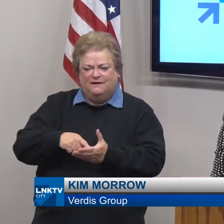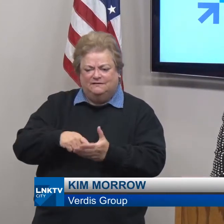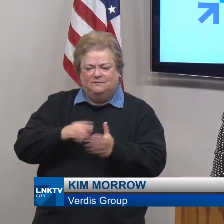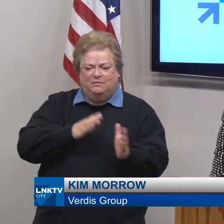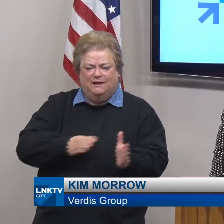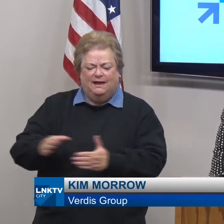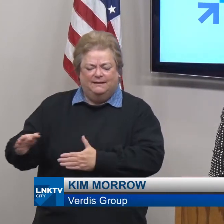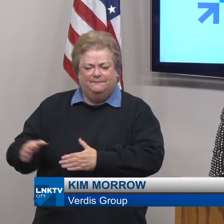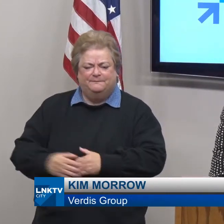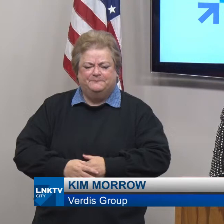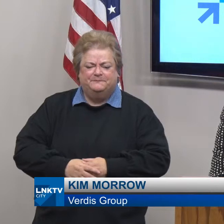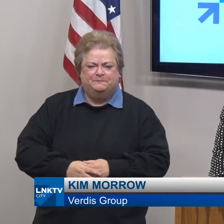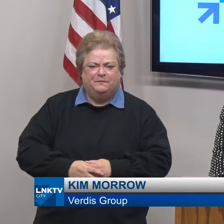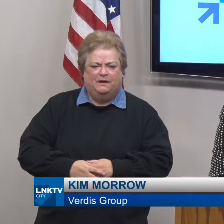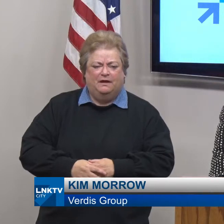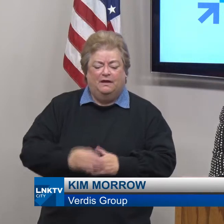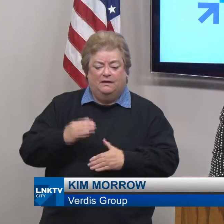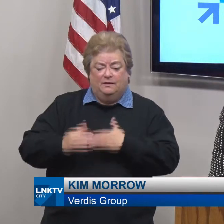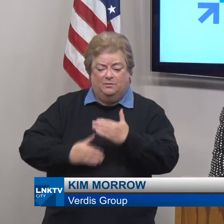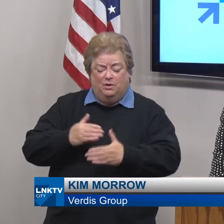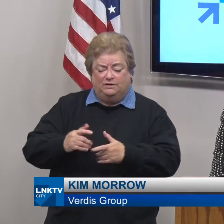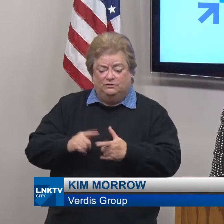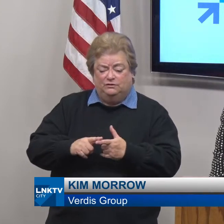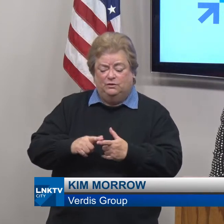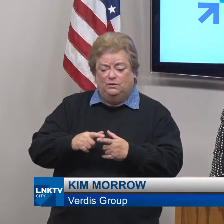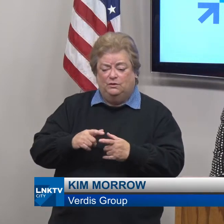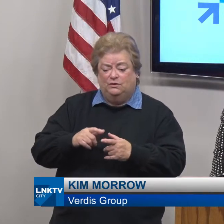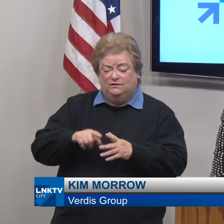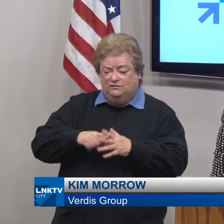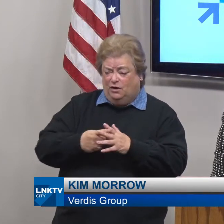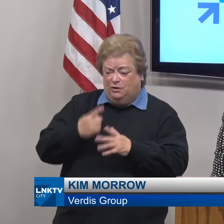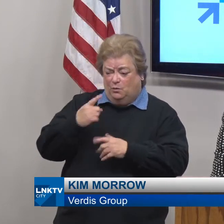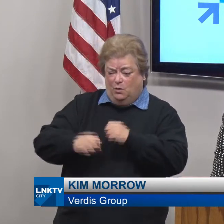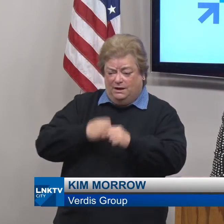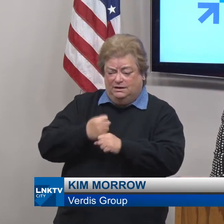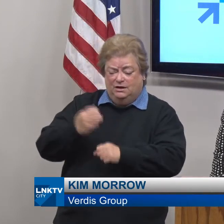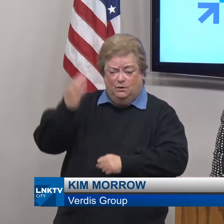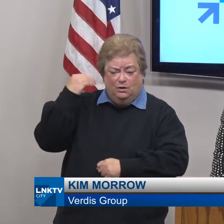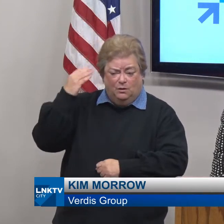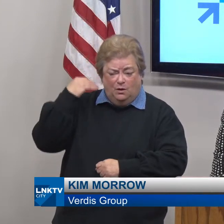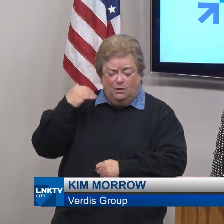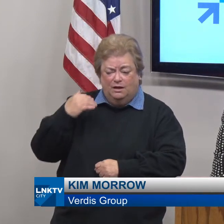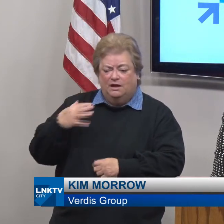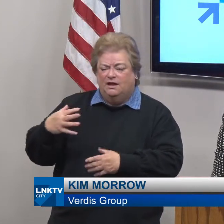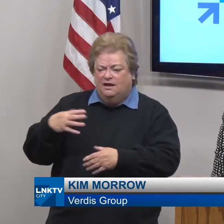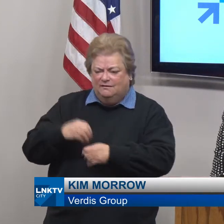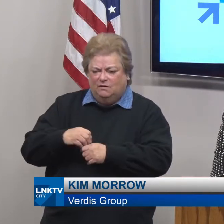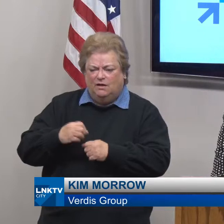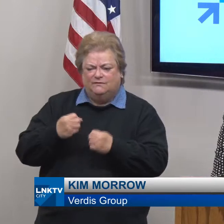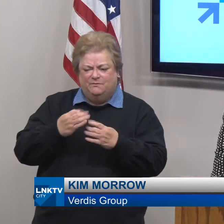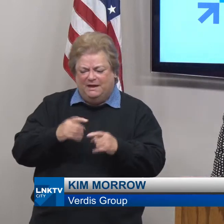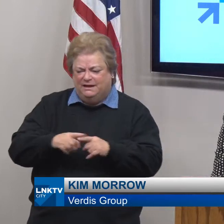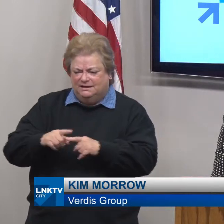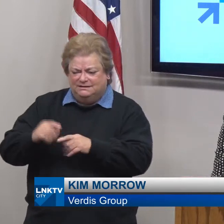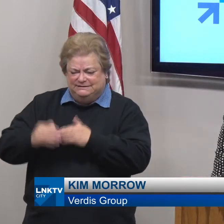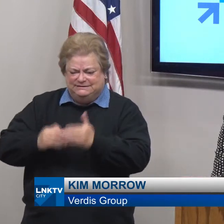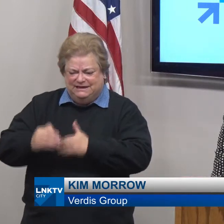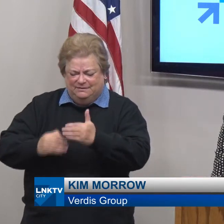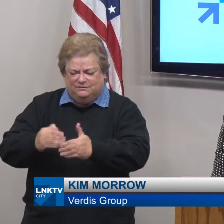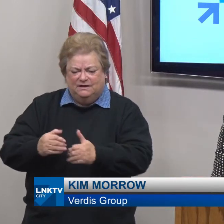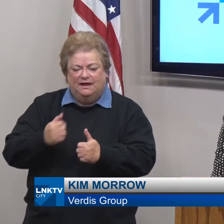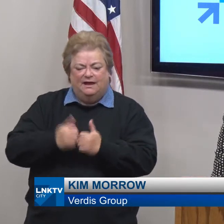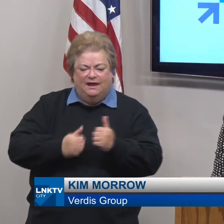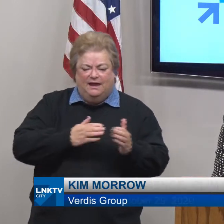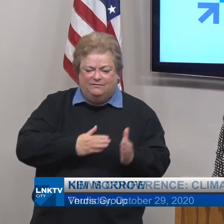plan. The process to create a draft plan began over a year ago and involved many steps. First, every good